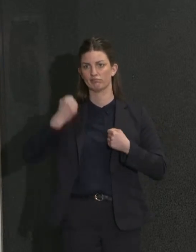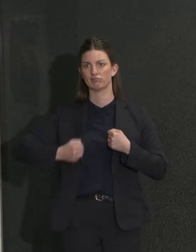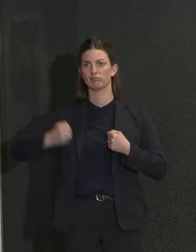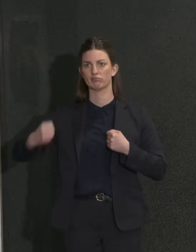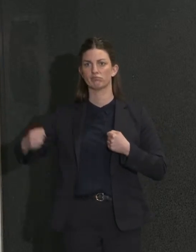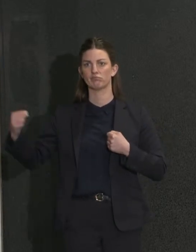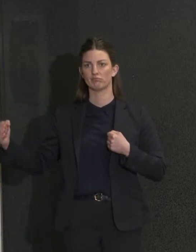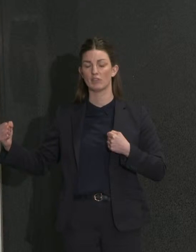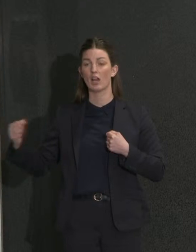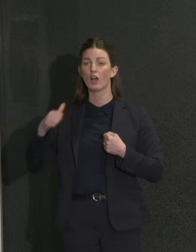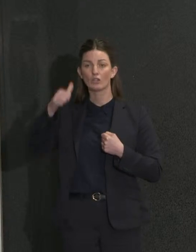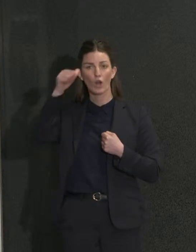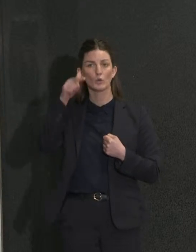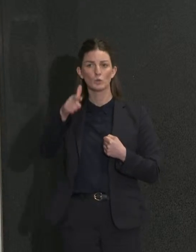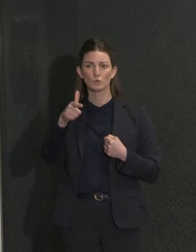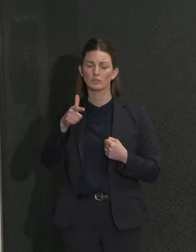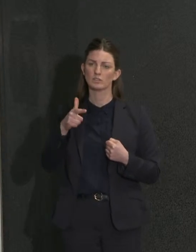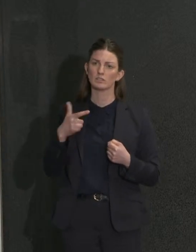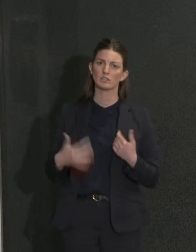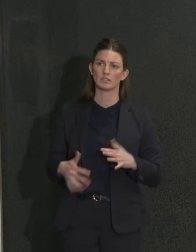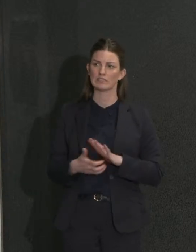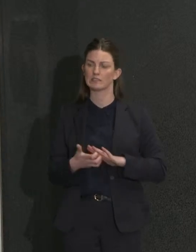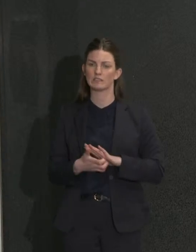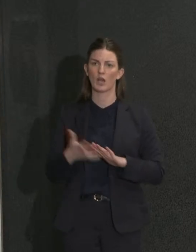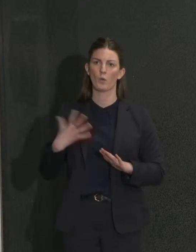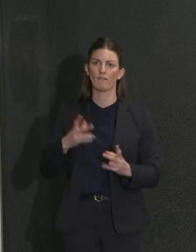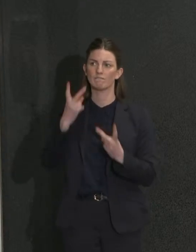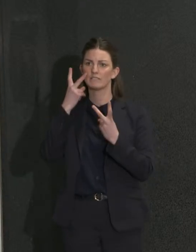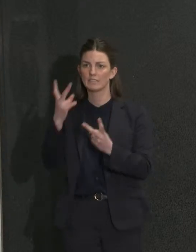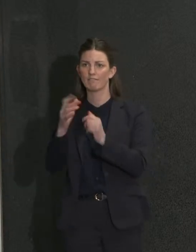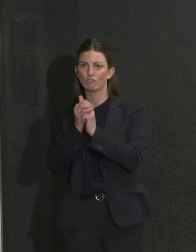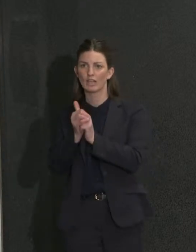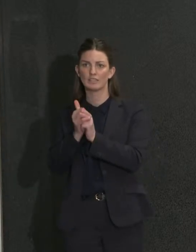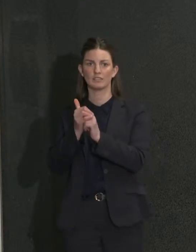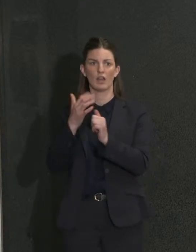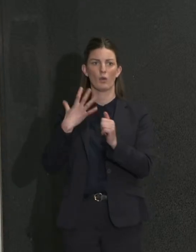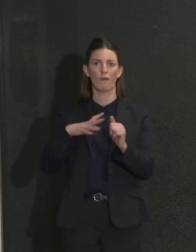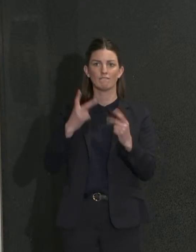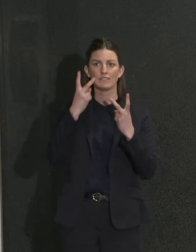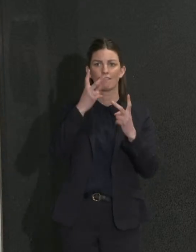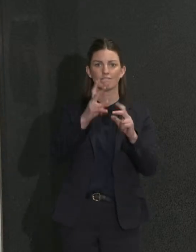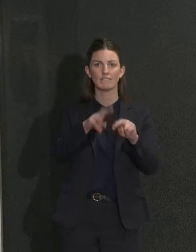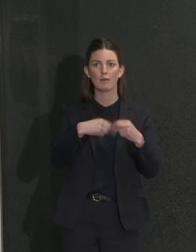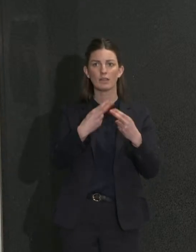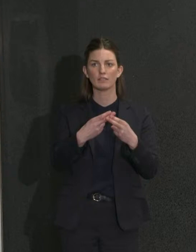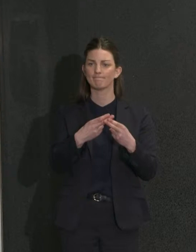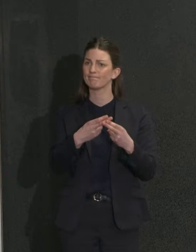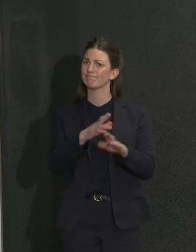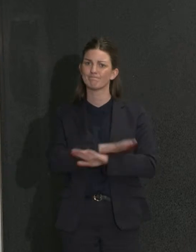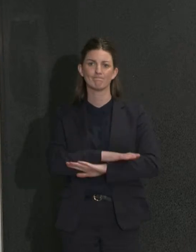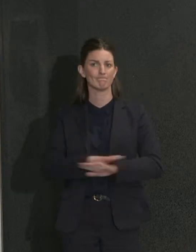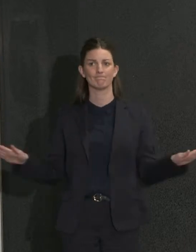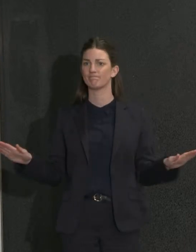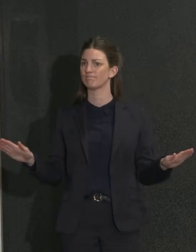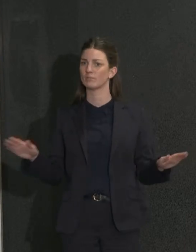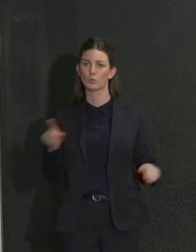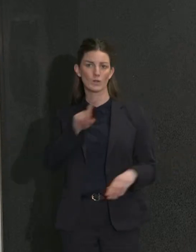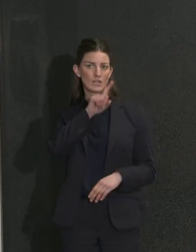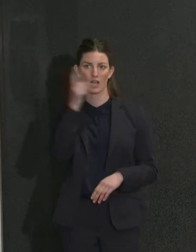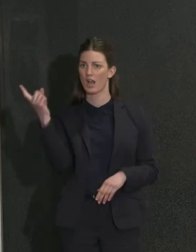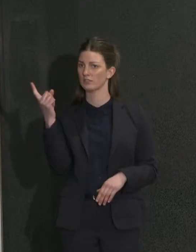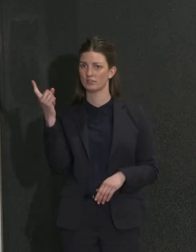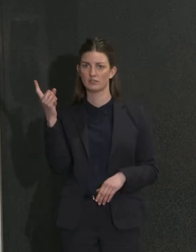visit loved ones and friends and family in their homes. You just can't do that. You just cannot do that. So many of